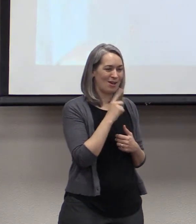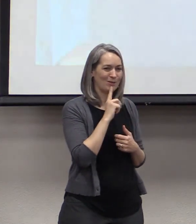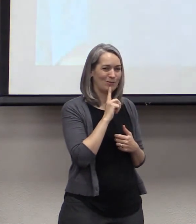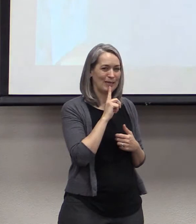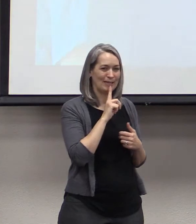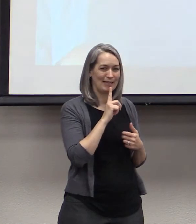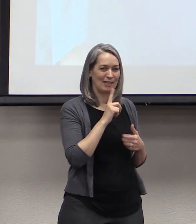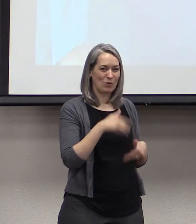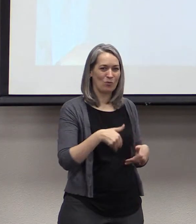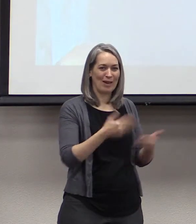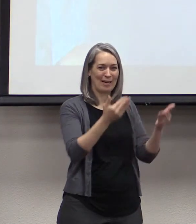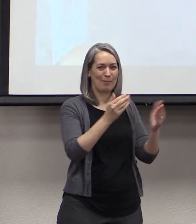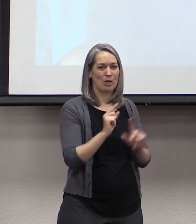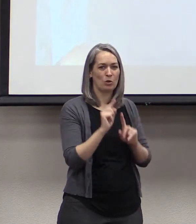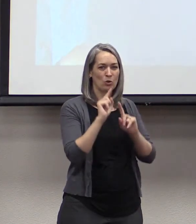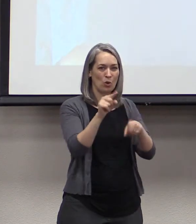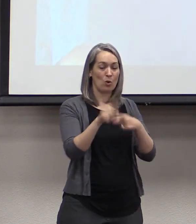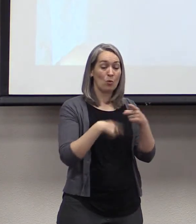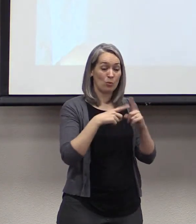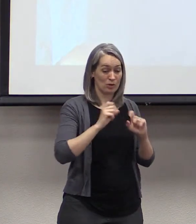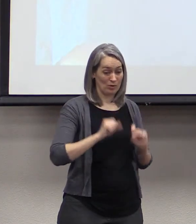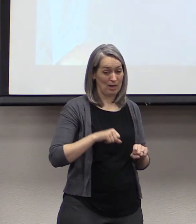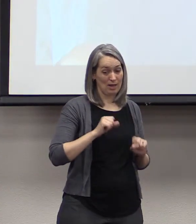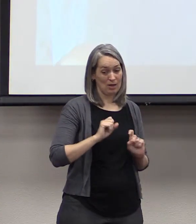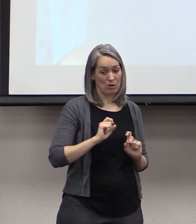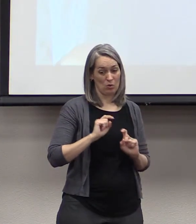recommend going whenever you get a chance to go.